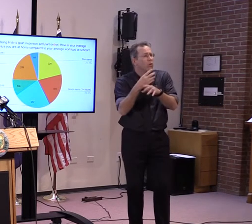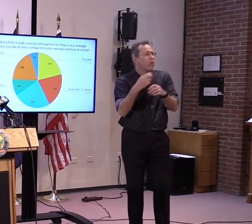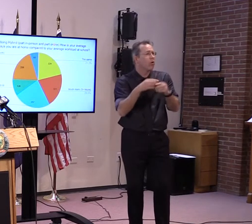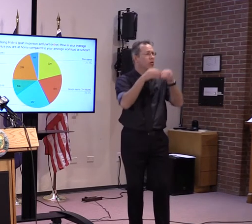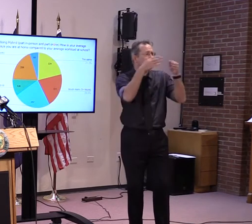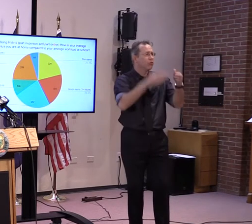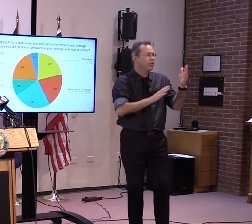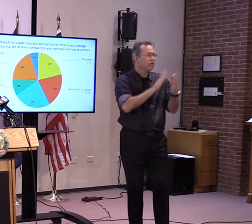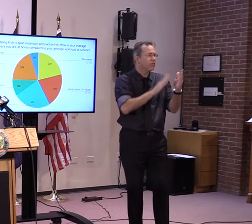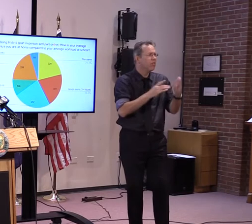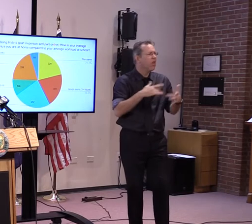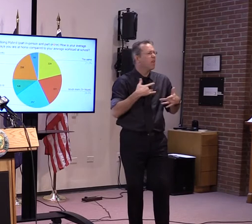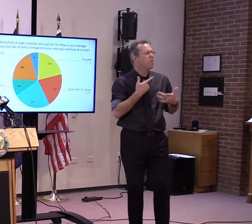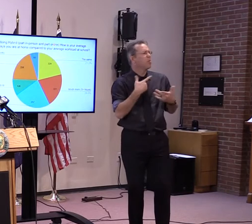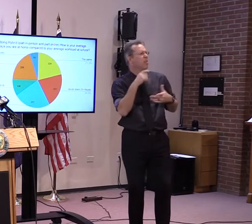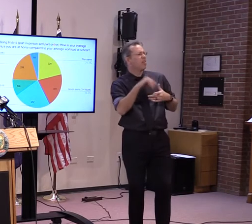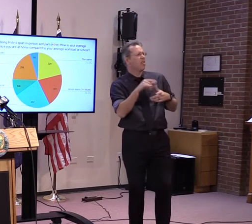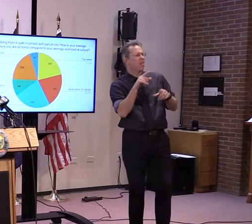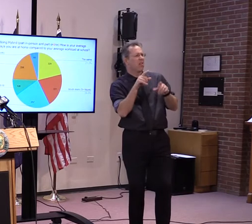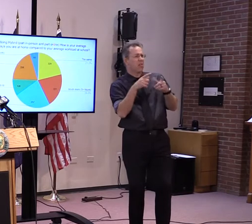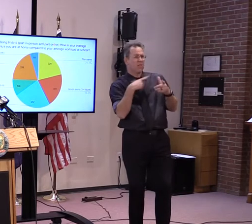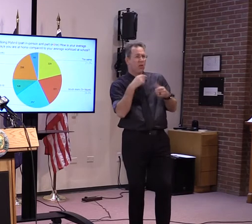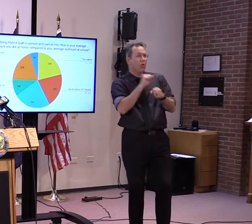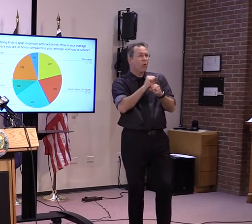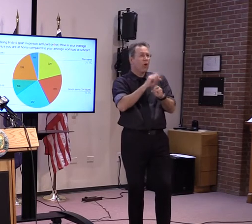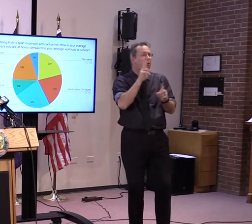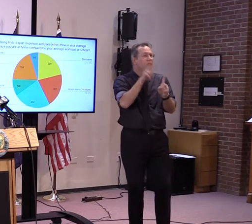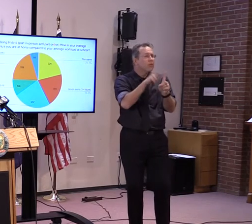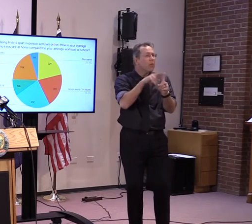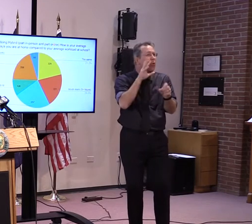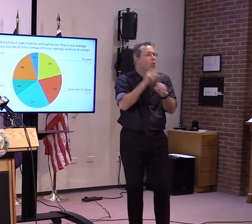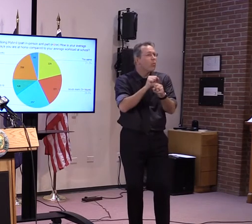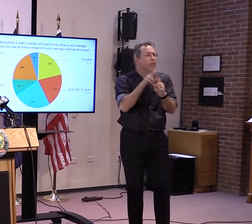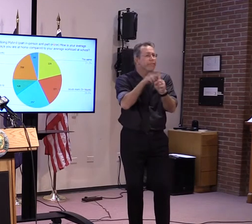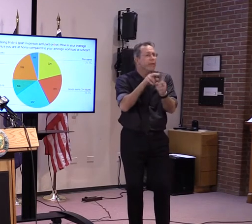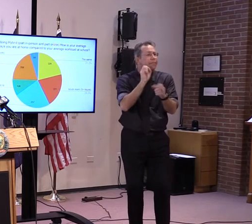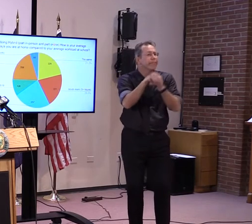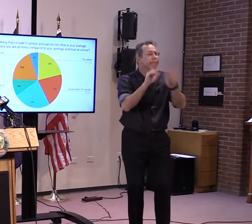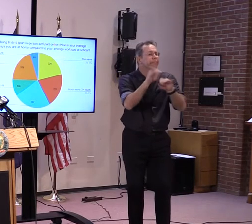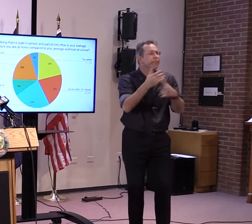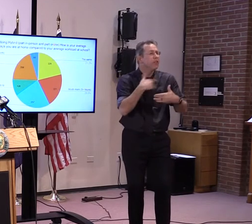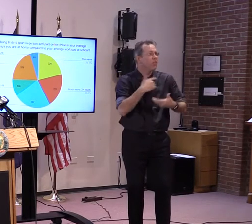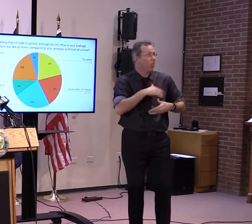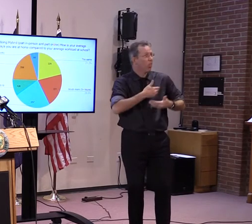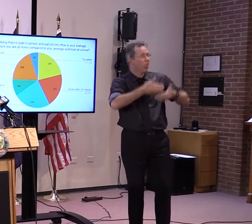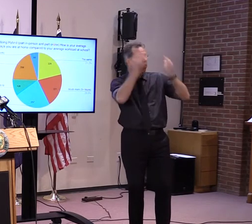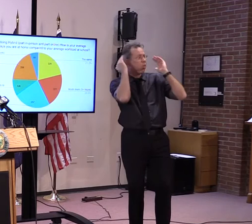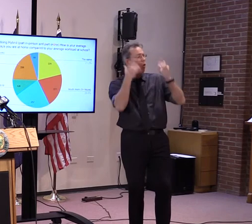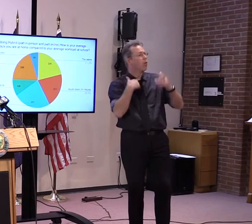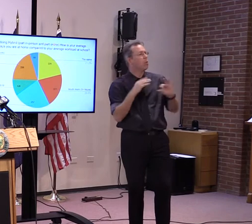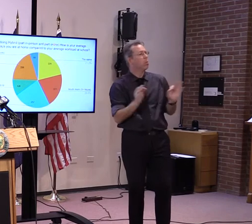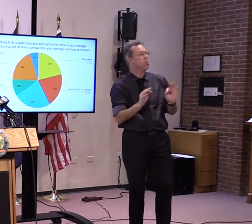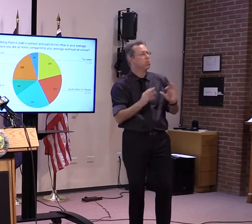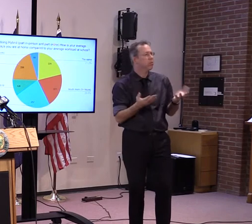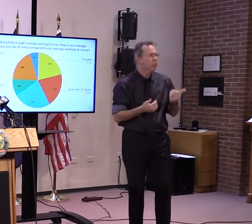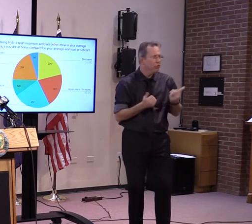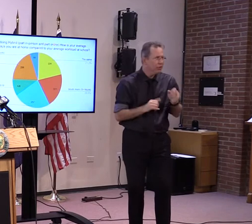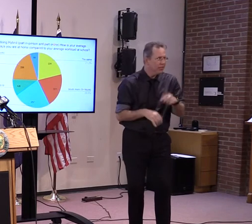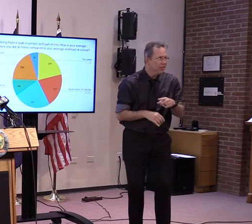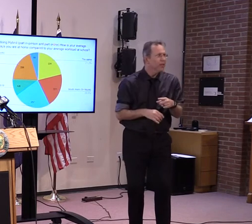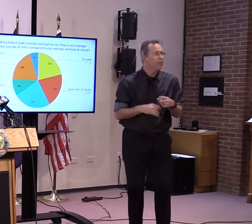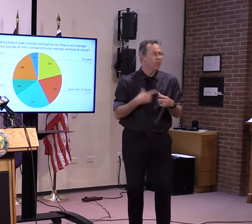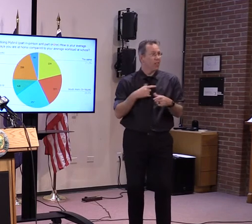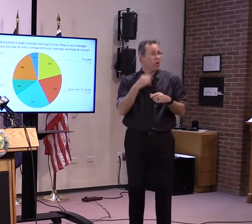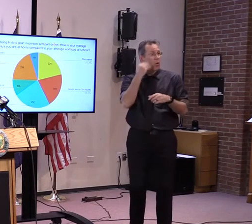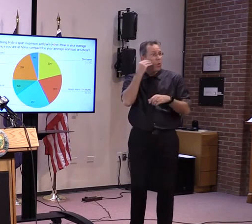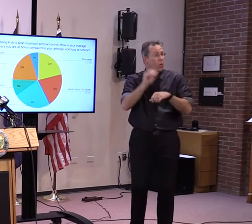because as Anelia said, for a lot of kids while at home, it's very difficult to learn if you're not an independent learner. You know, having a